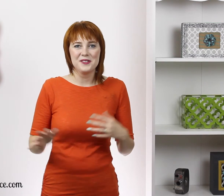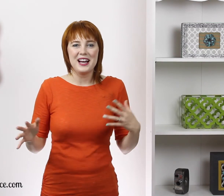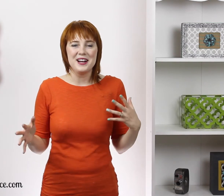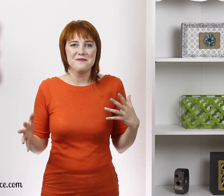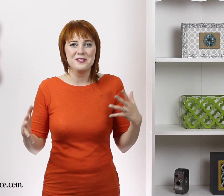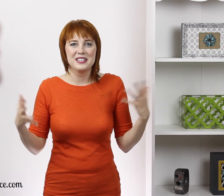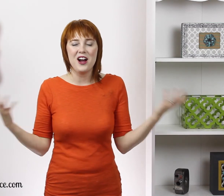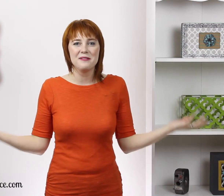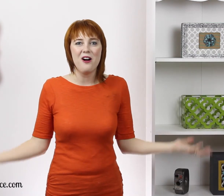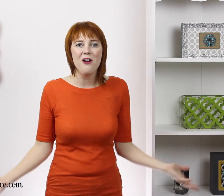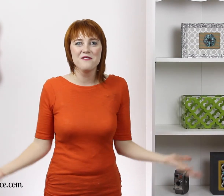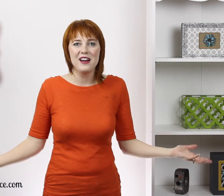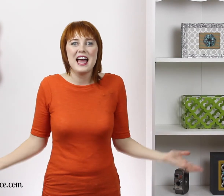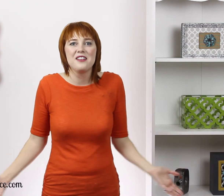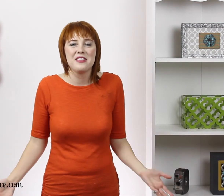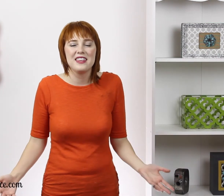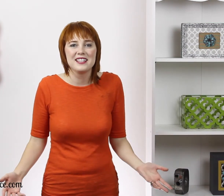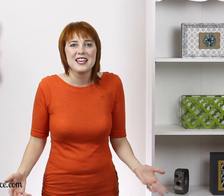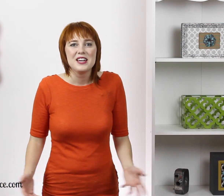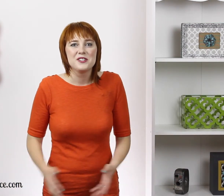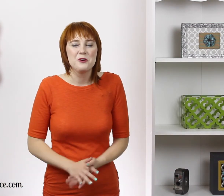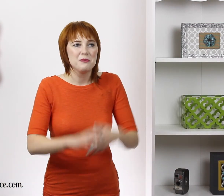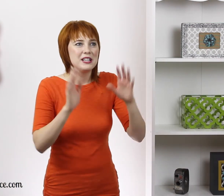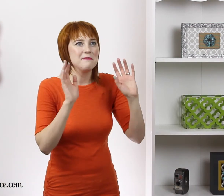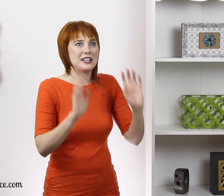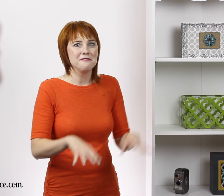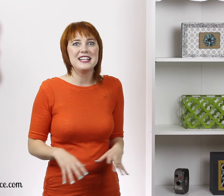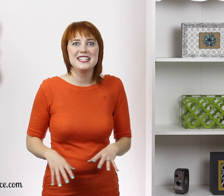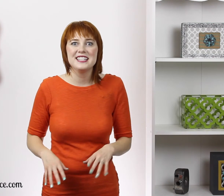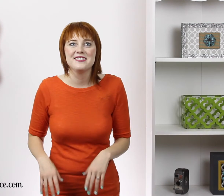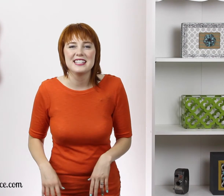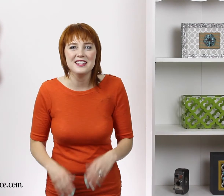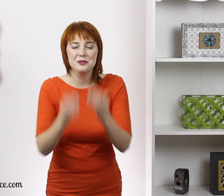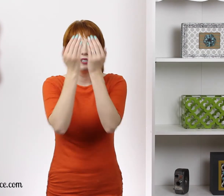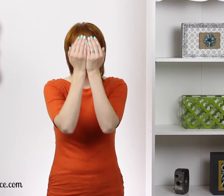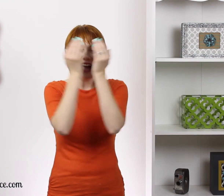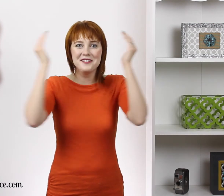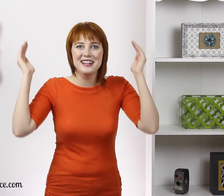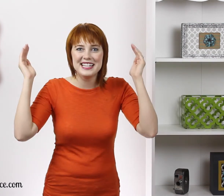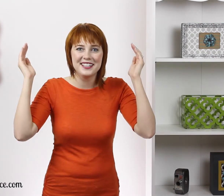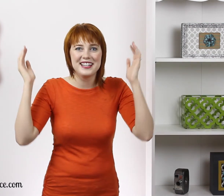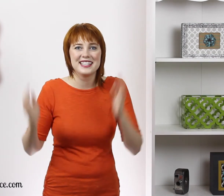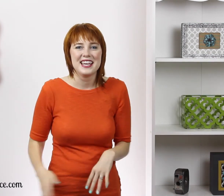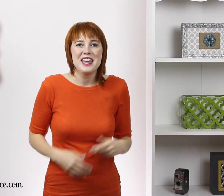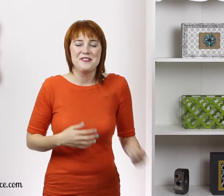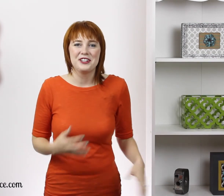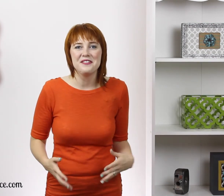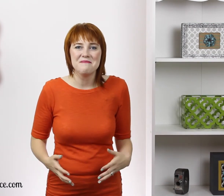you can talk about all the fun Halloween things so when you're putting up decorations you can say look we're putting up Halloween decorations and when you're parting